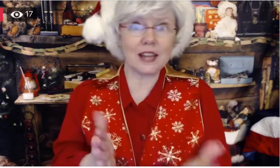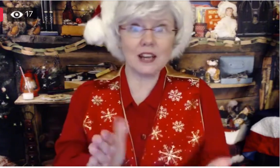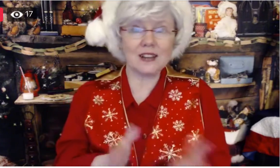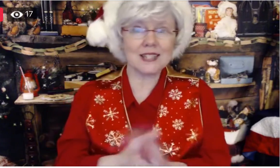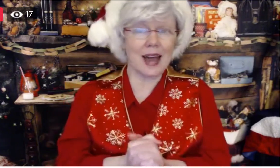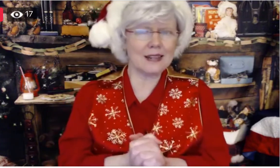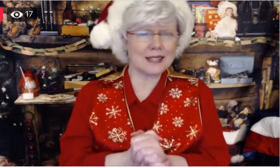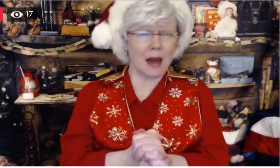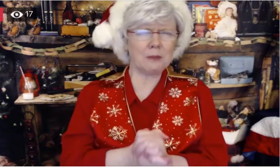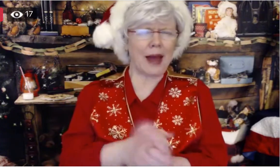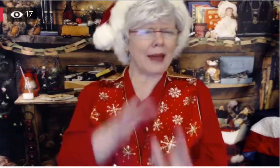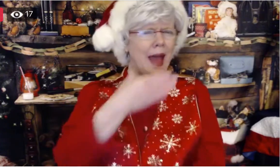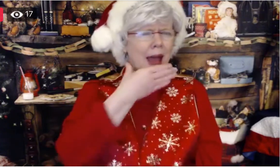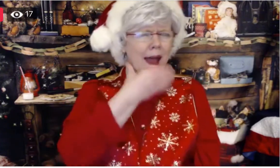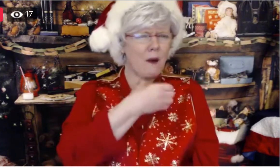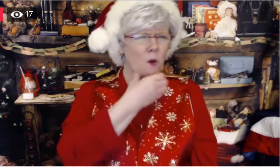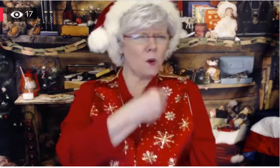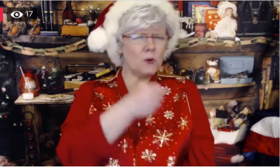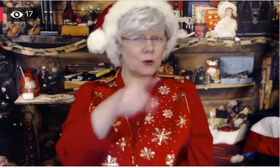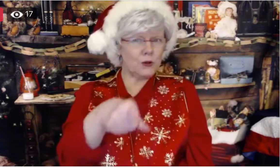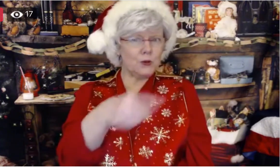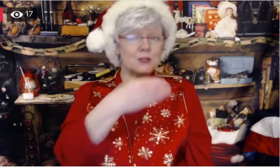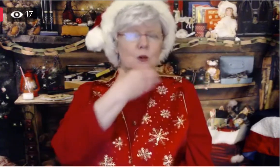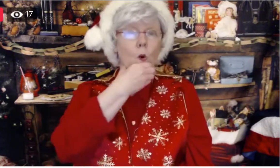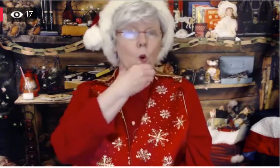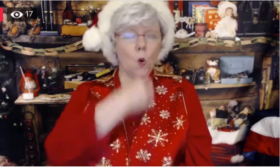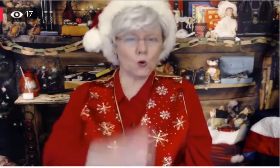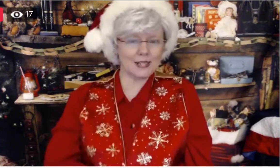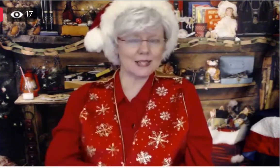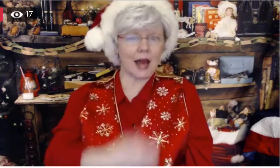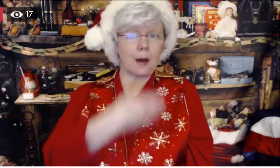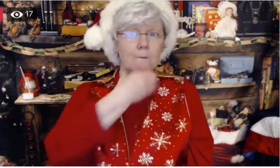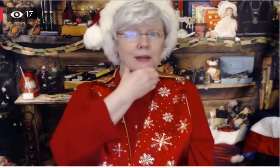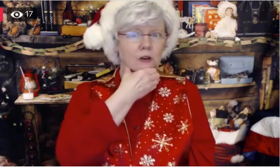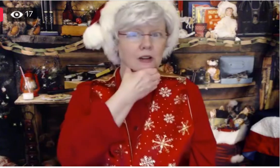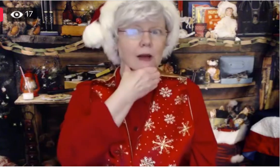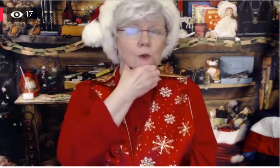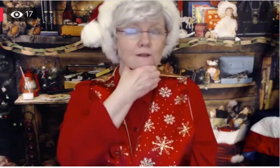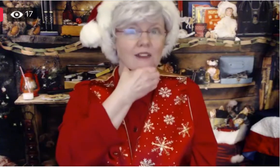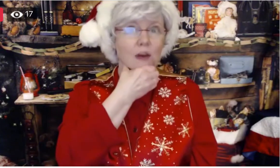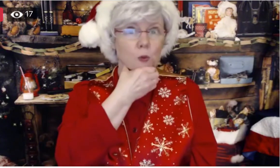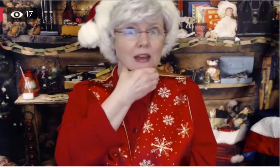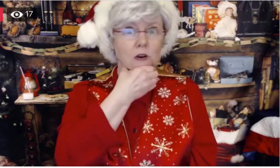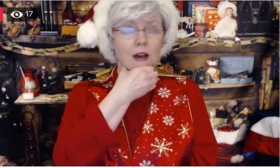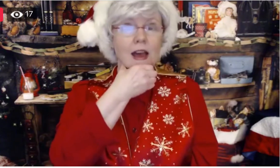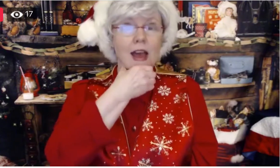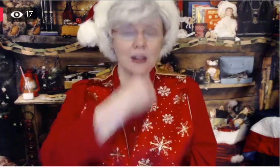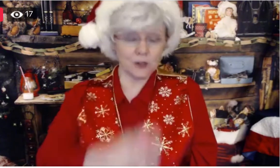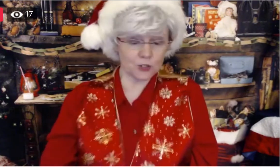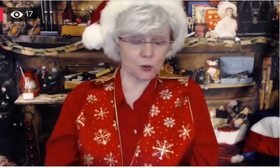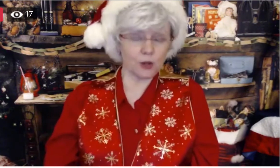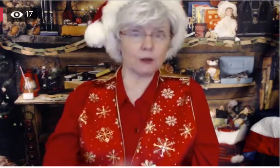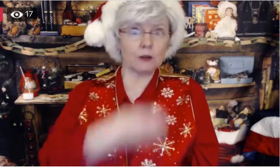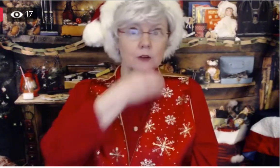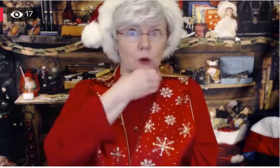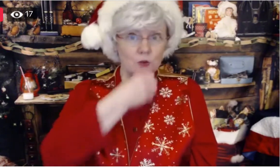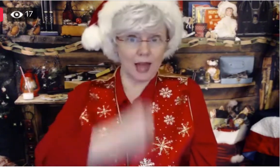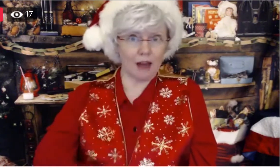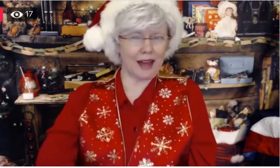sitting on Santa's lap, like, how old are you? So old is like a beard, like Rip Van Winkle, and you sort of go down like